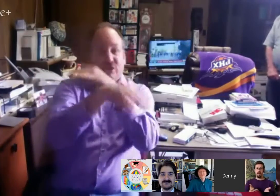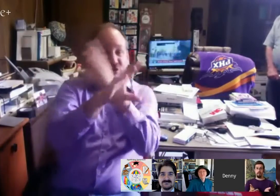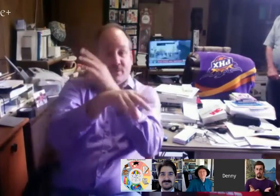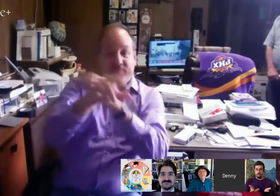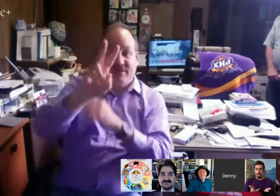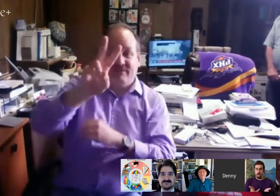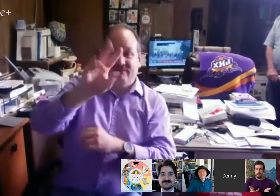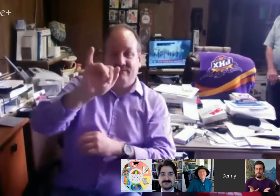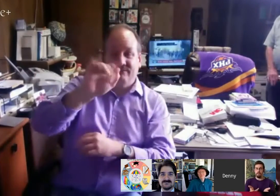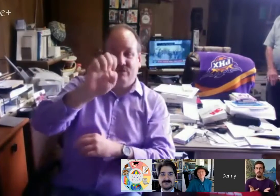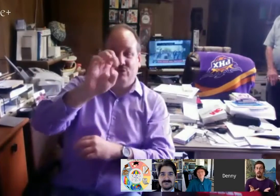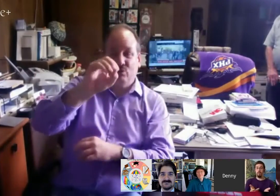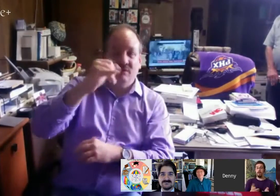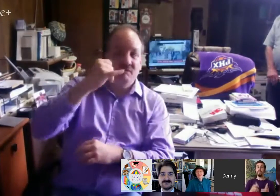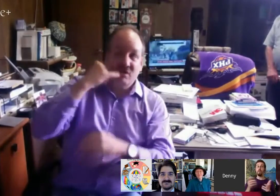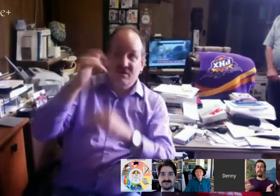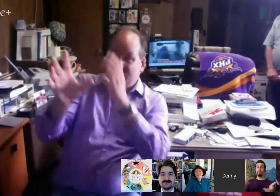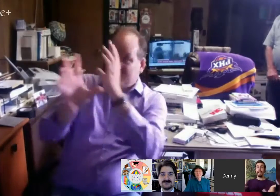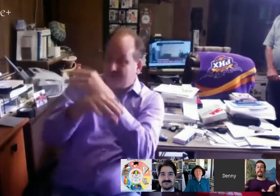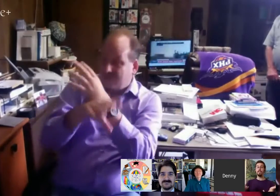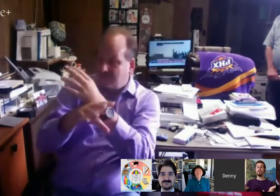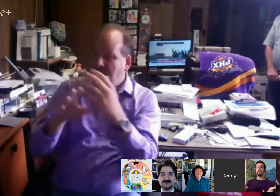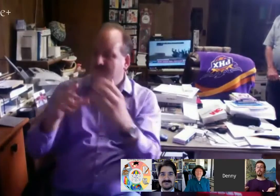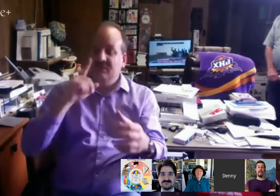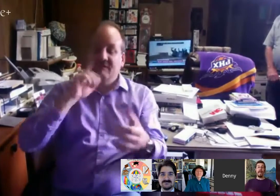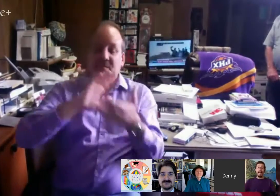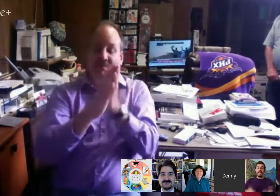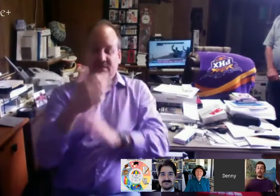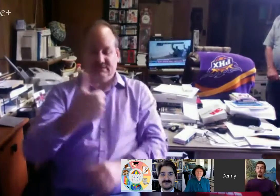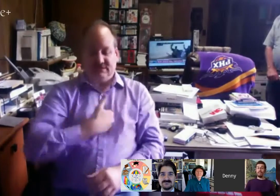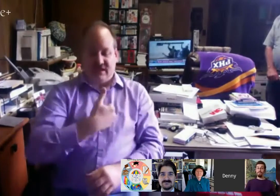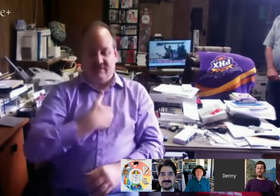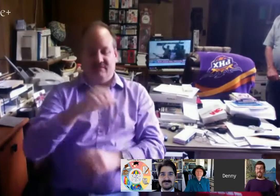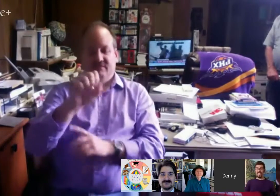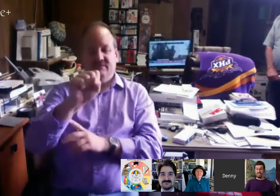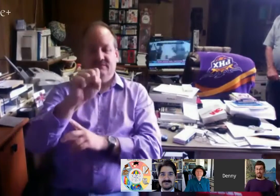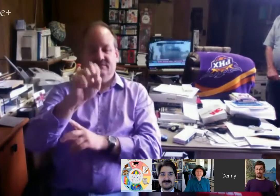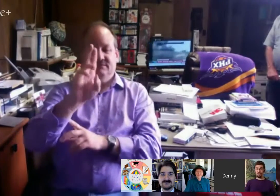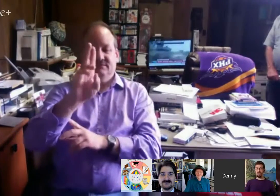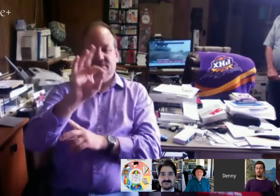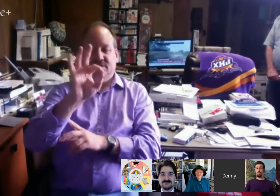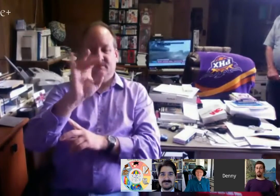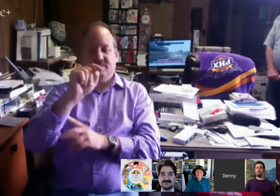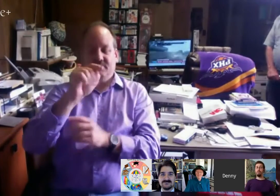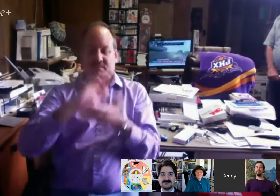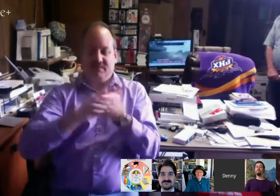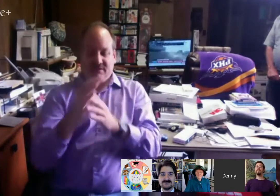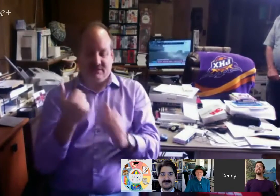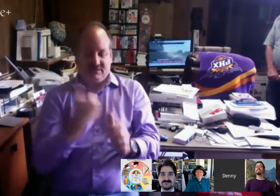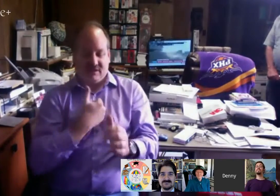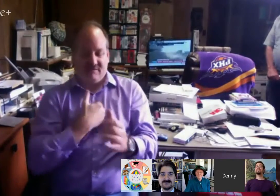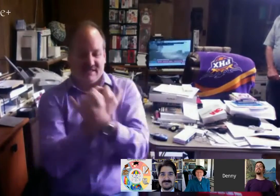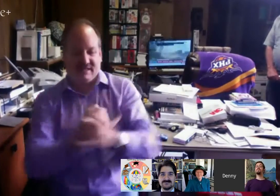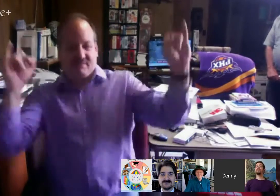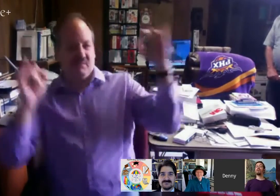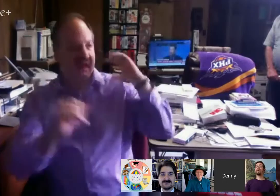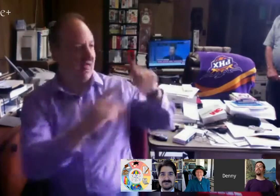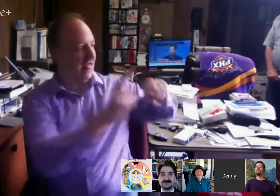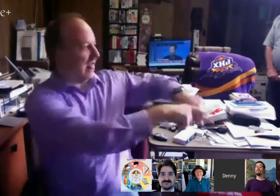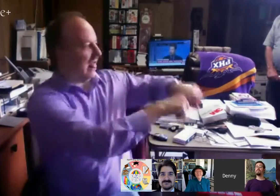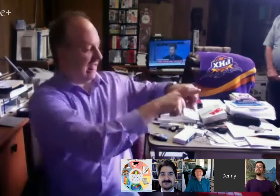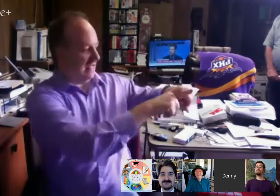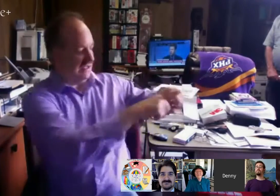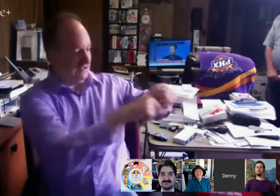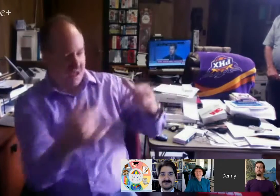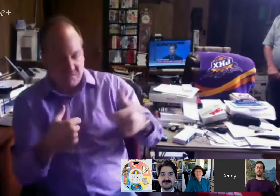could contact people that way. And then we had pagers, and now we have idiophones, and where people can be